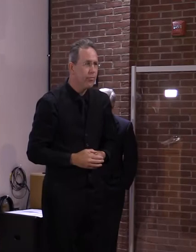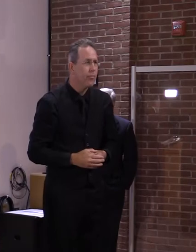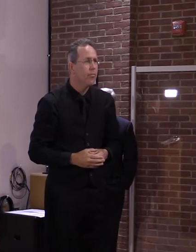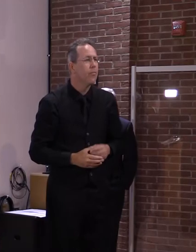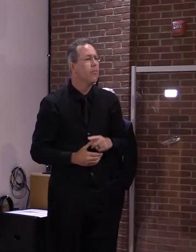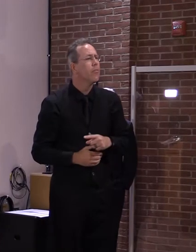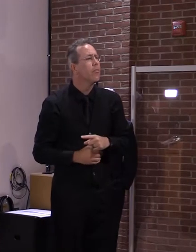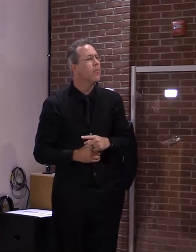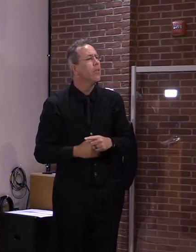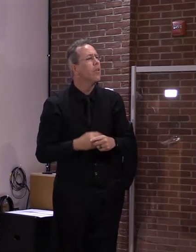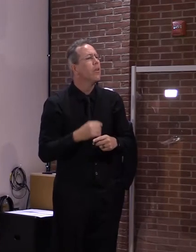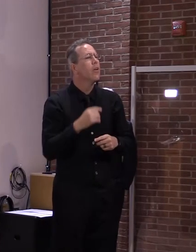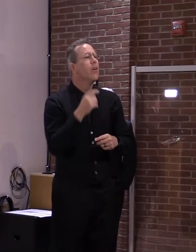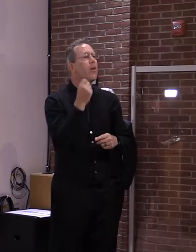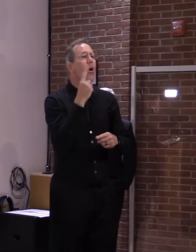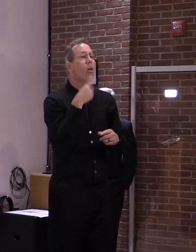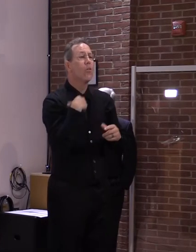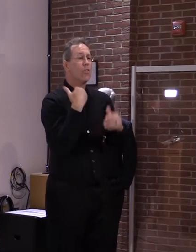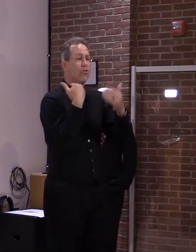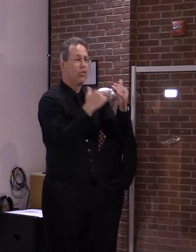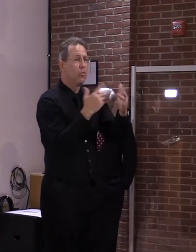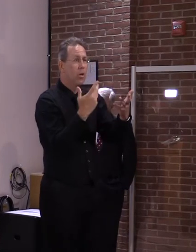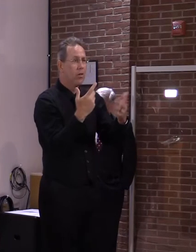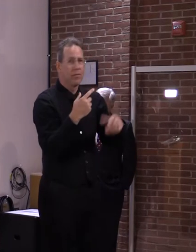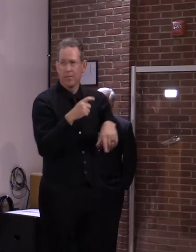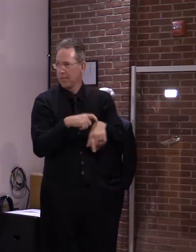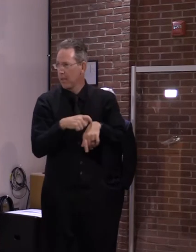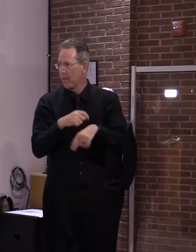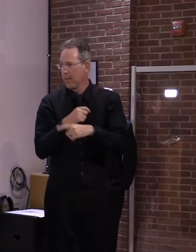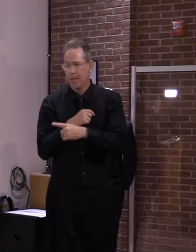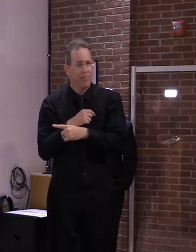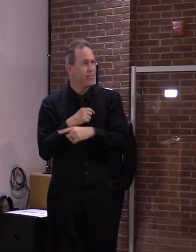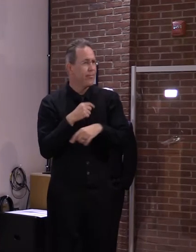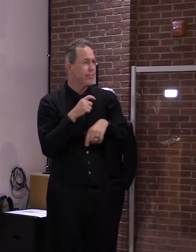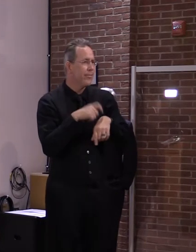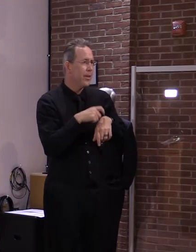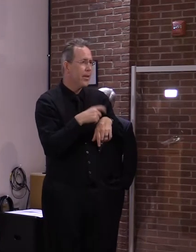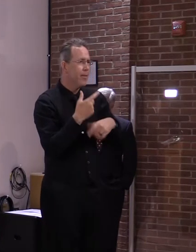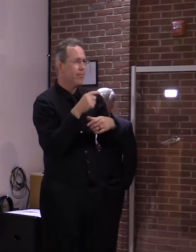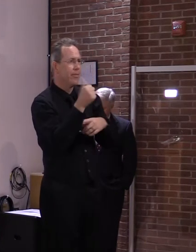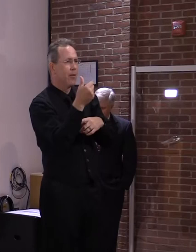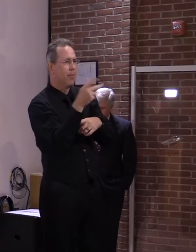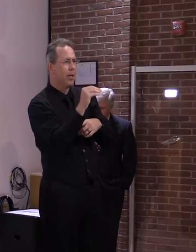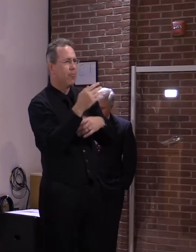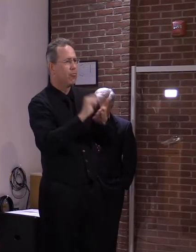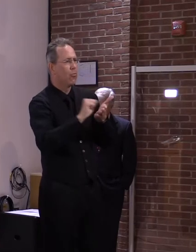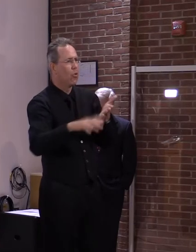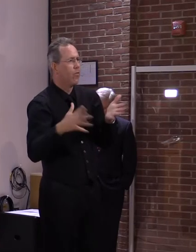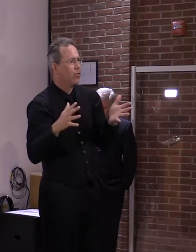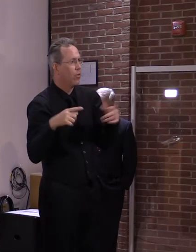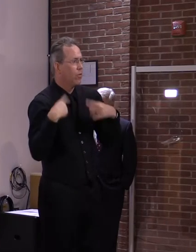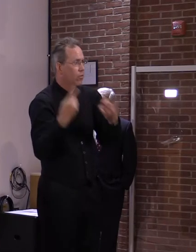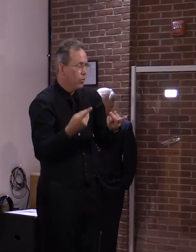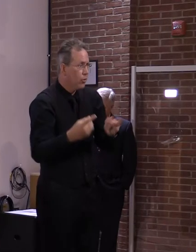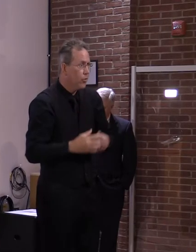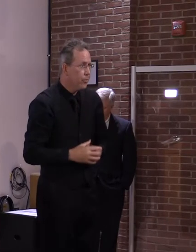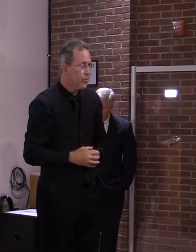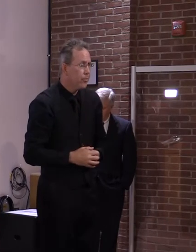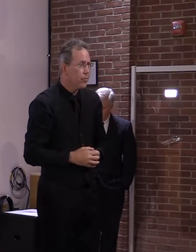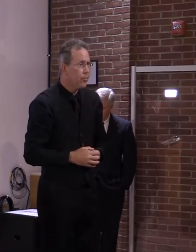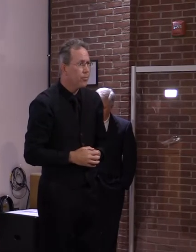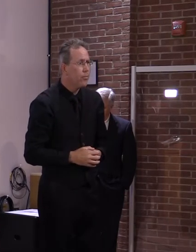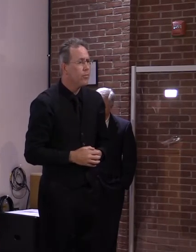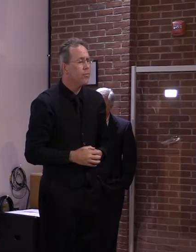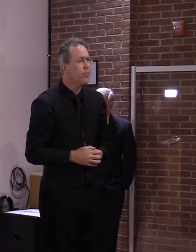understanding, and it applies to almost every sector at this point. The few sectors that have specific guidance, it's highlighted very clearly that